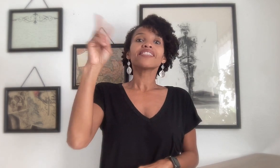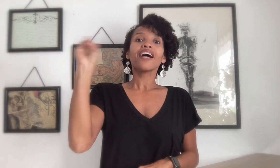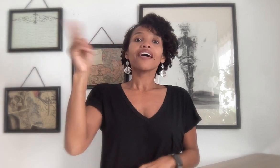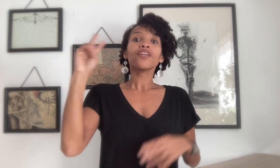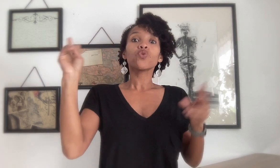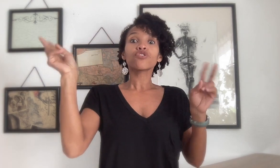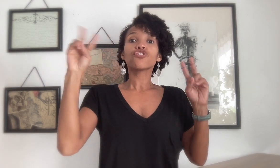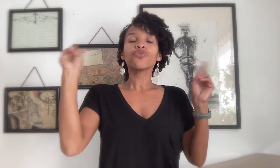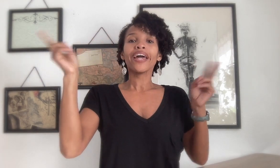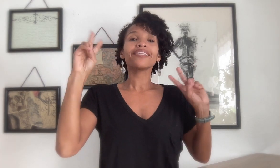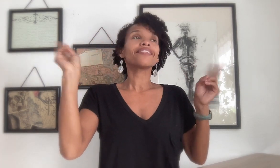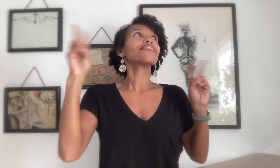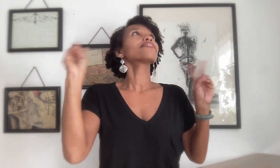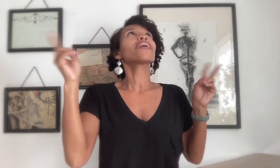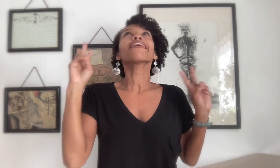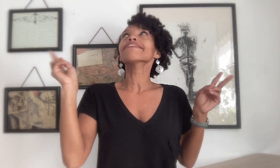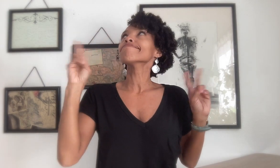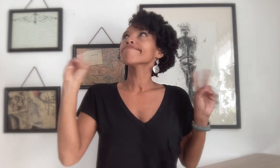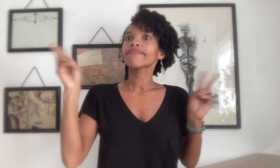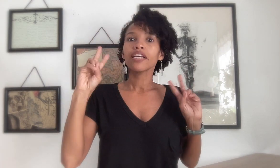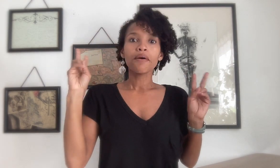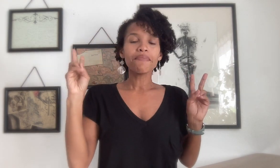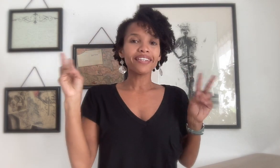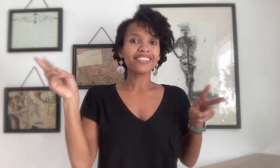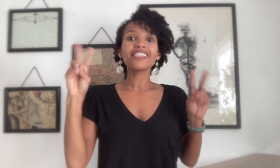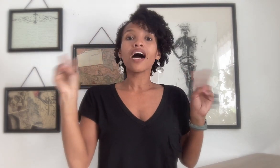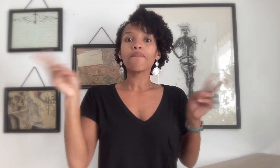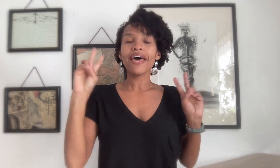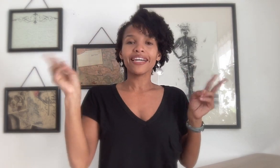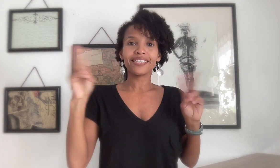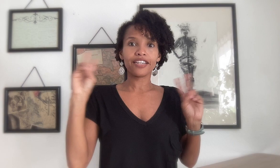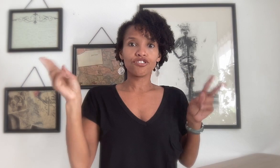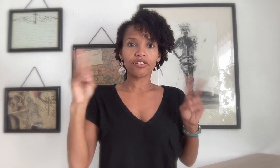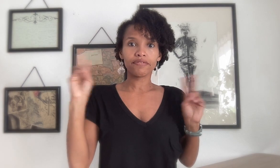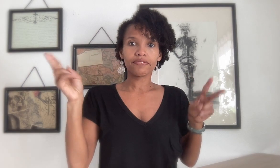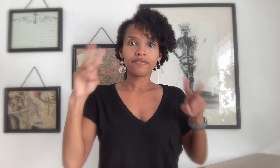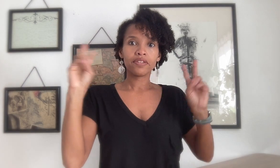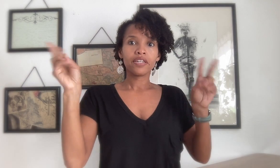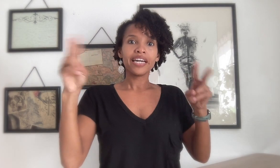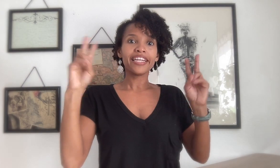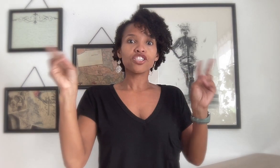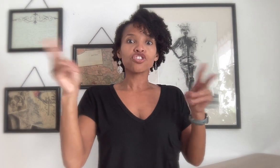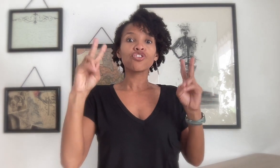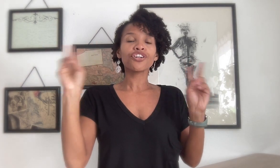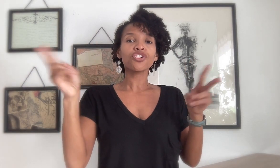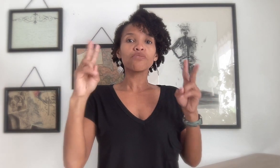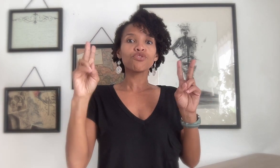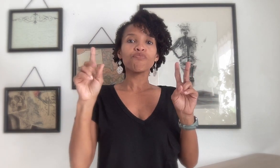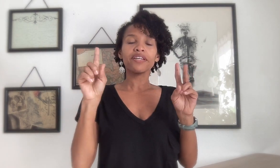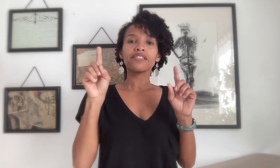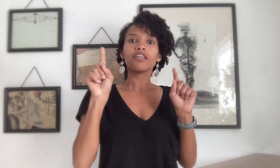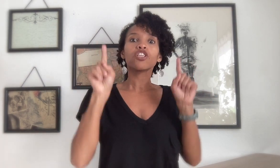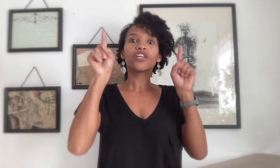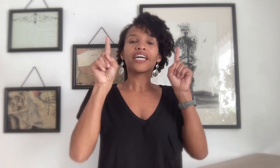this sign, or two-handed this sign, means not paying attention. And it's a circular movement looking